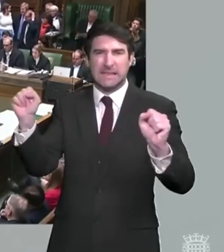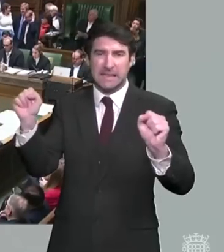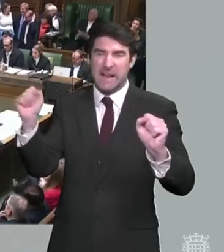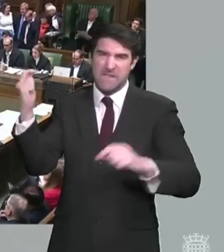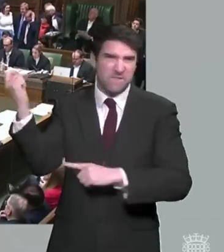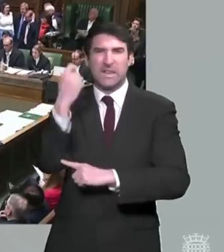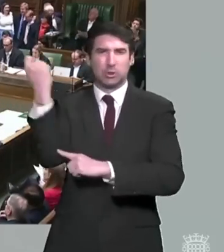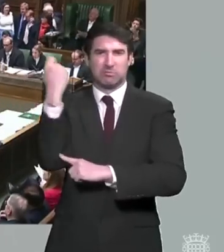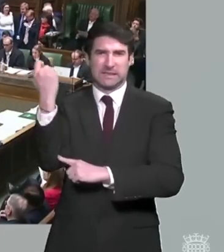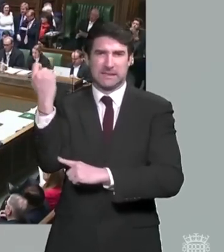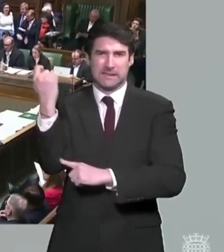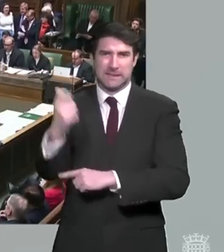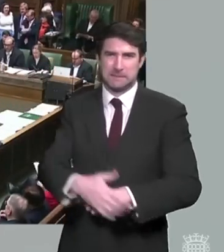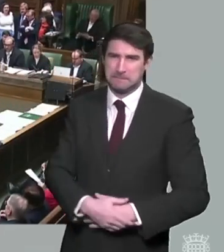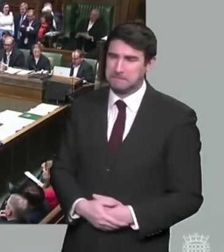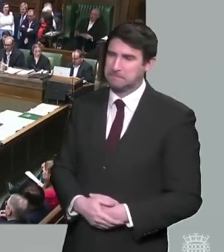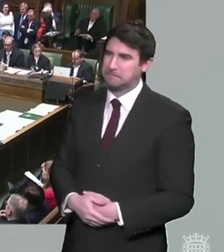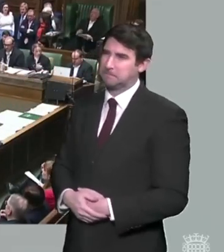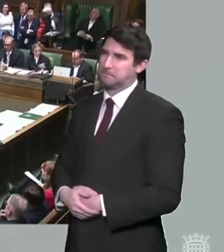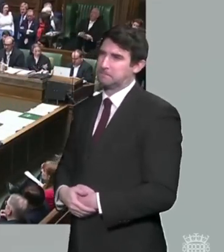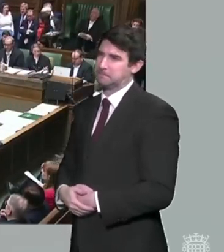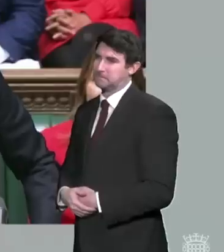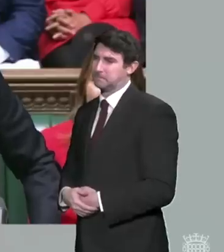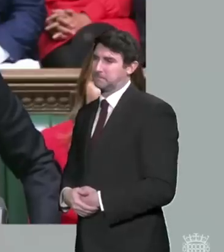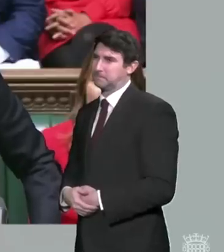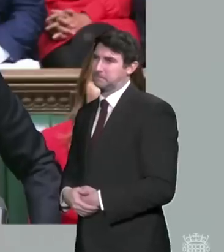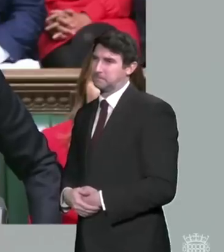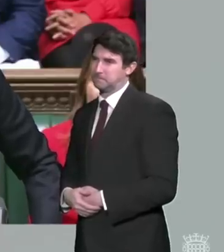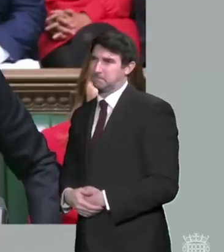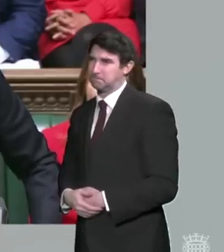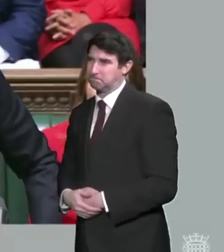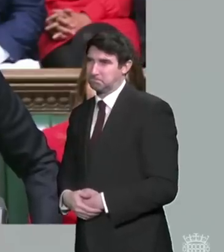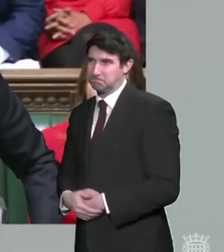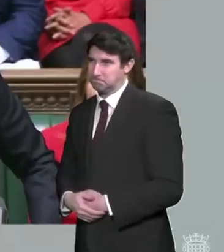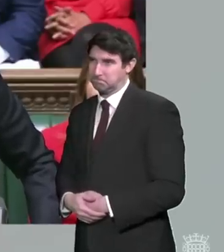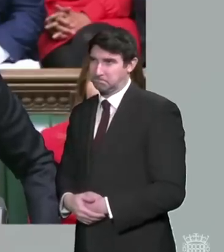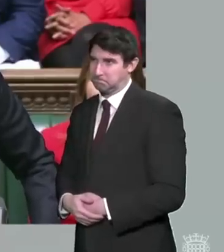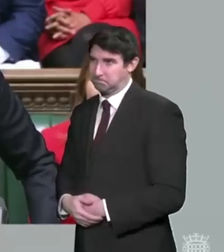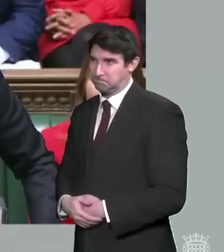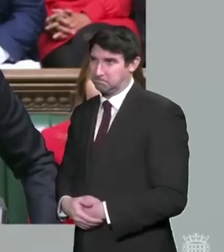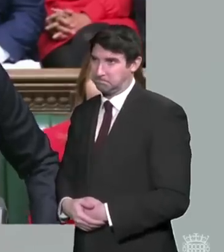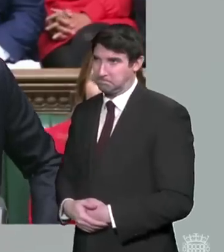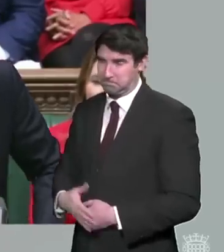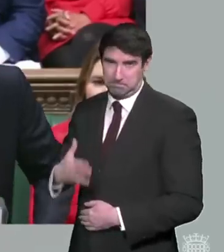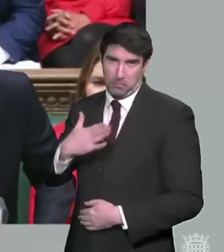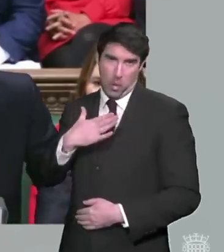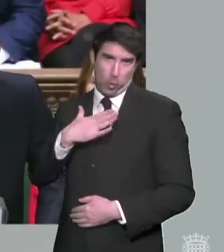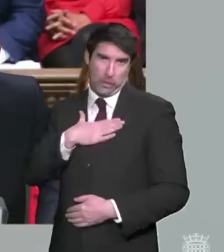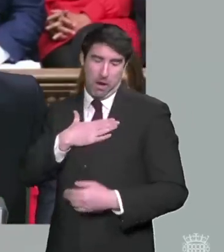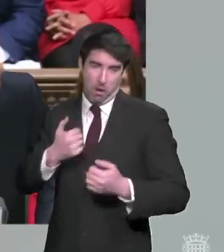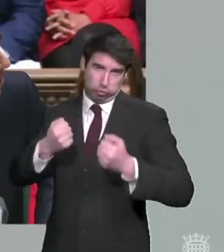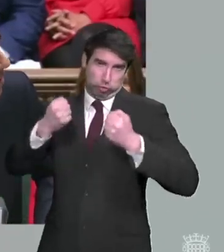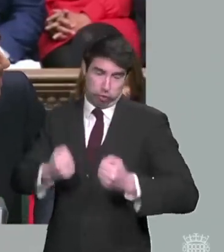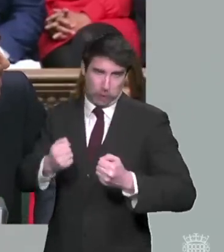Minister. Well, Mr. Speaker, we remain the leading European ally in NATO, as we always have done. We continue